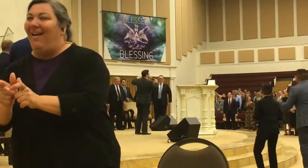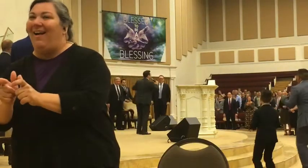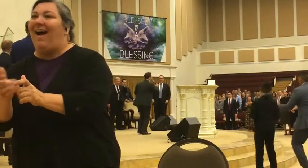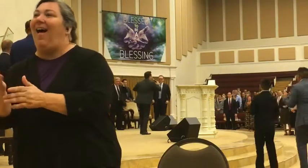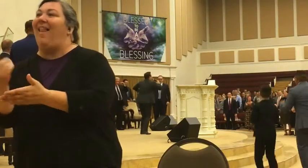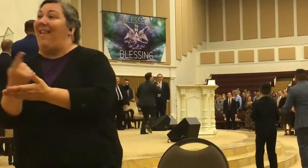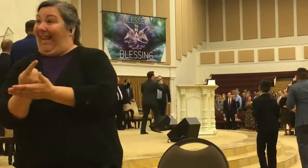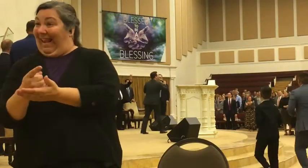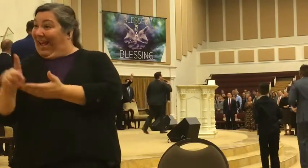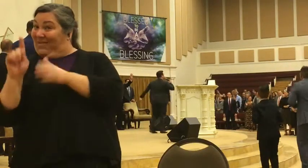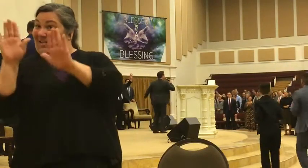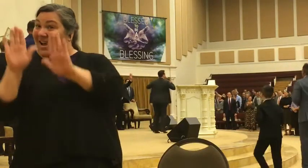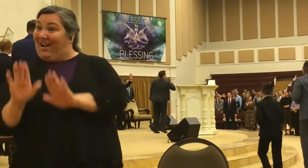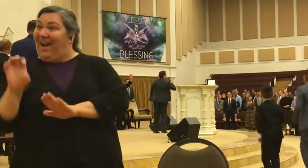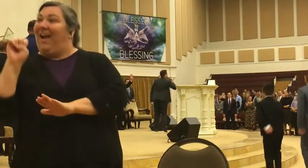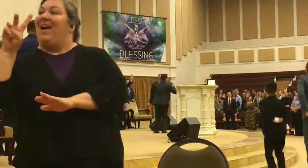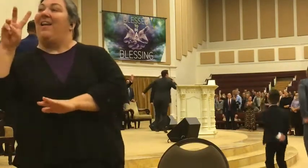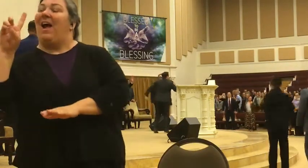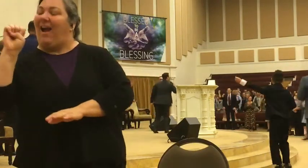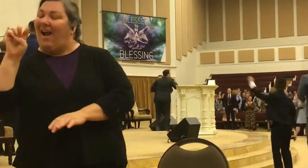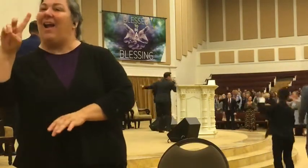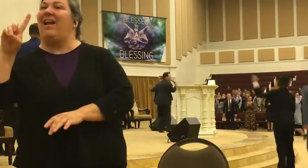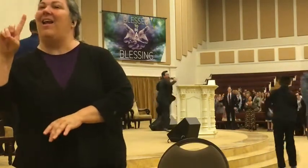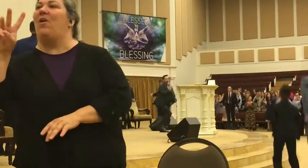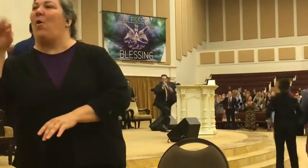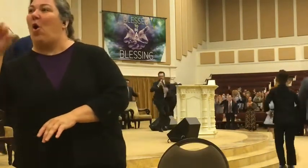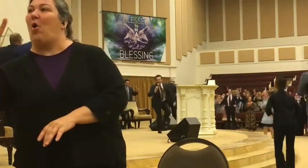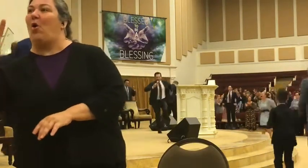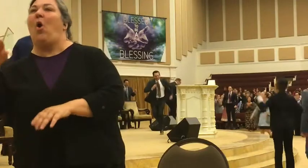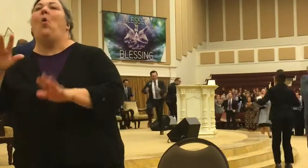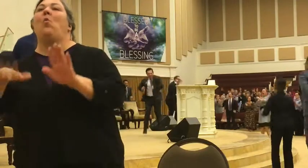Last Sunday, Edward walked up three flights of stairs.